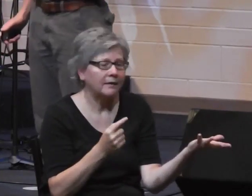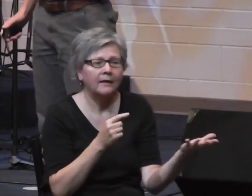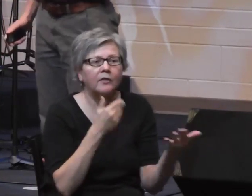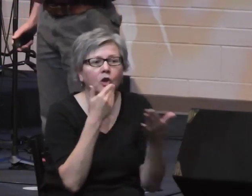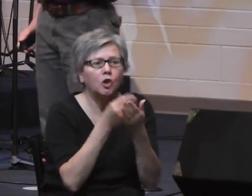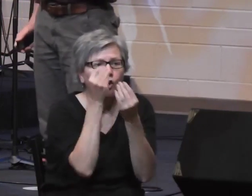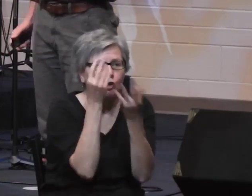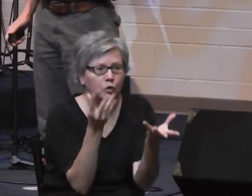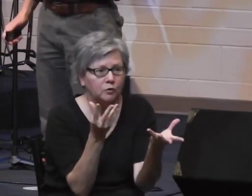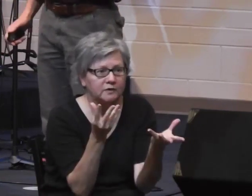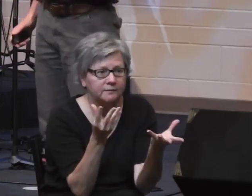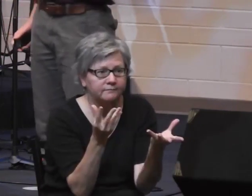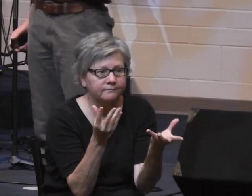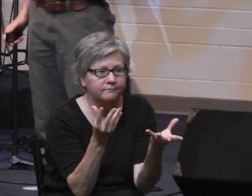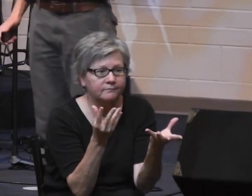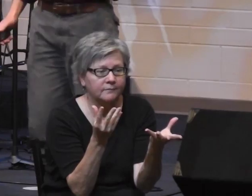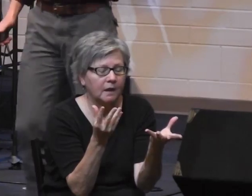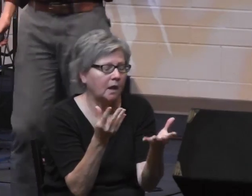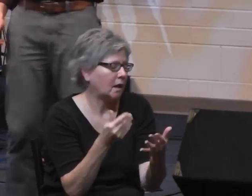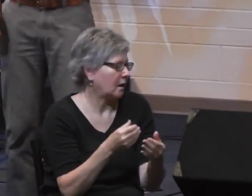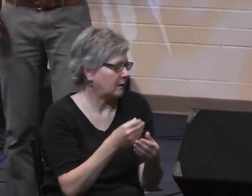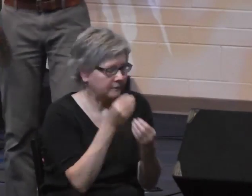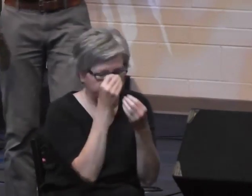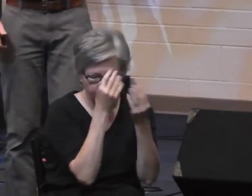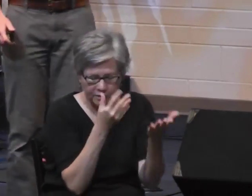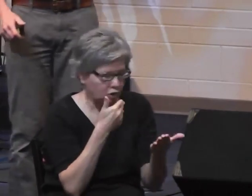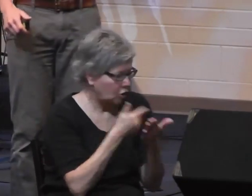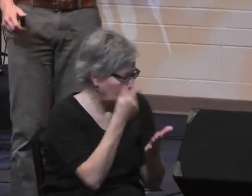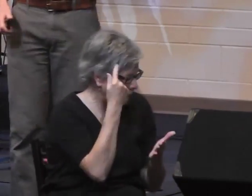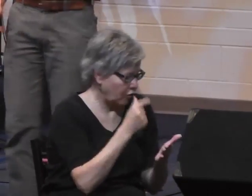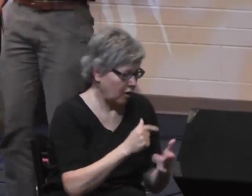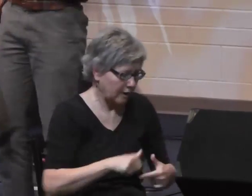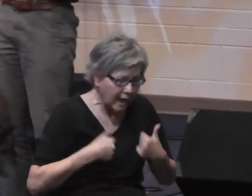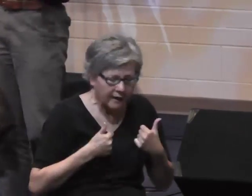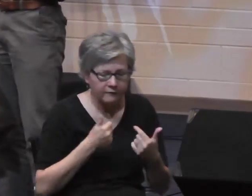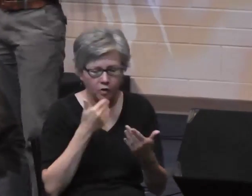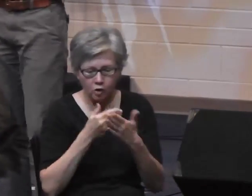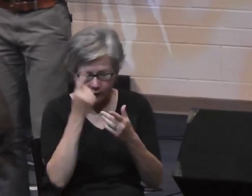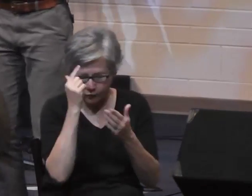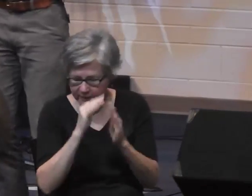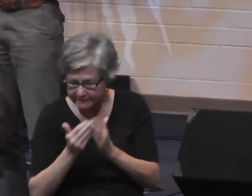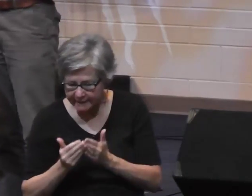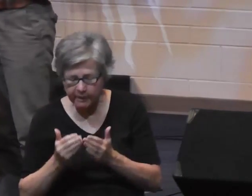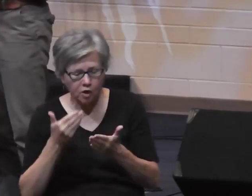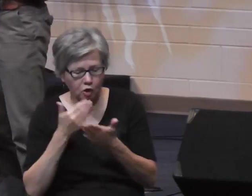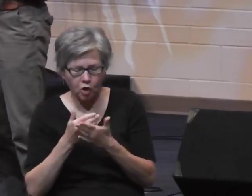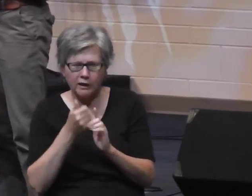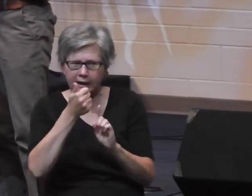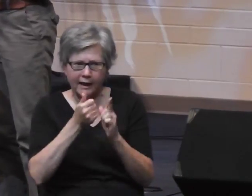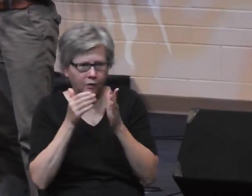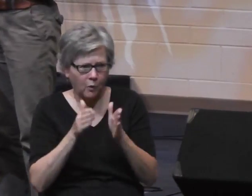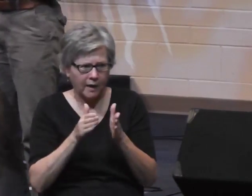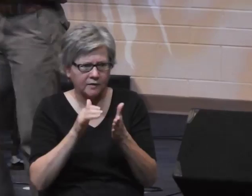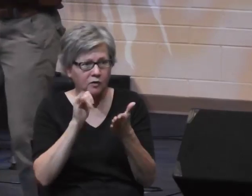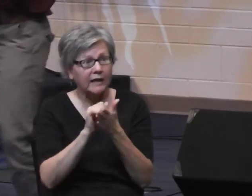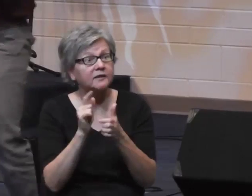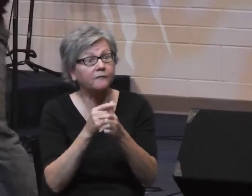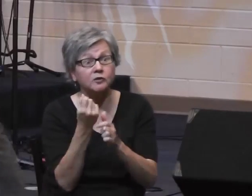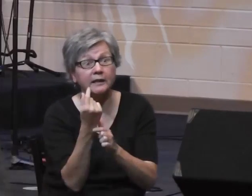us which is good? Good for our lives, good for our communities, good for our cities, good in every way. Paul just got done saying